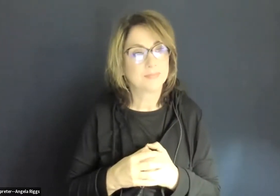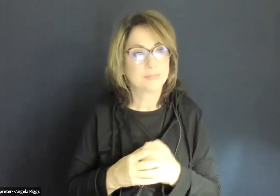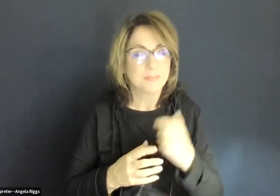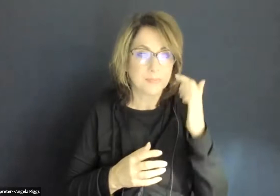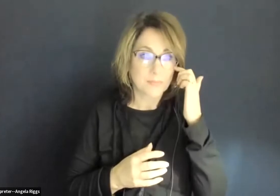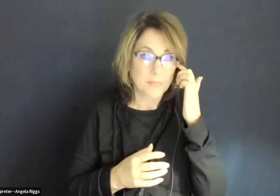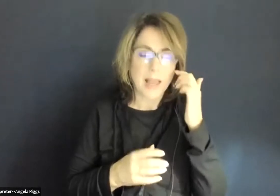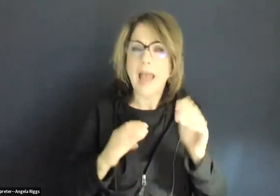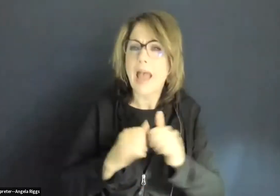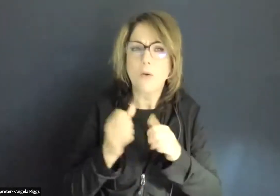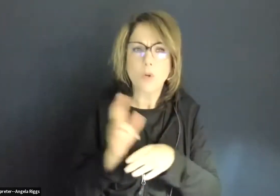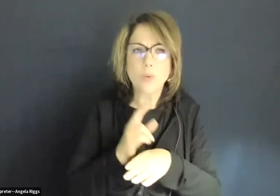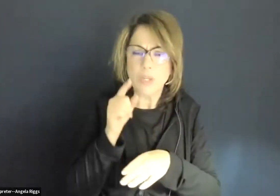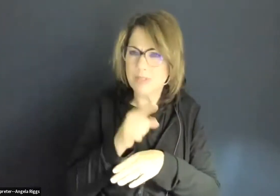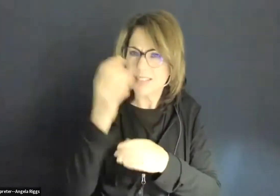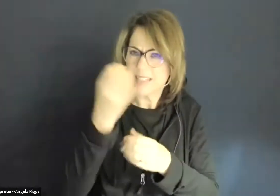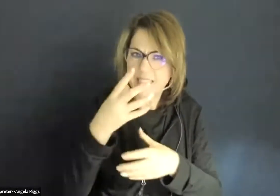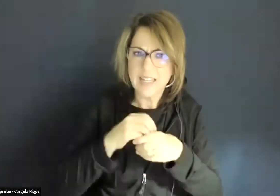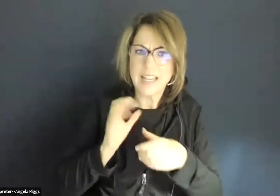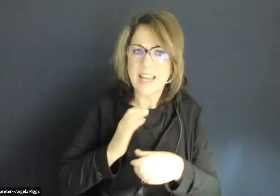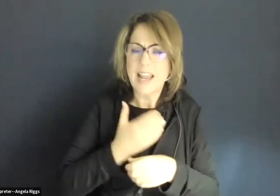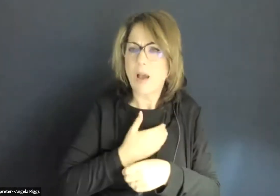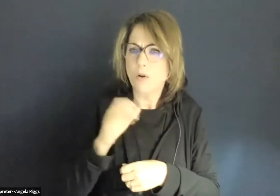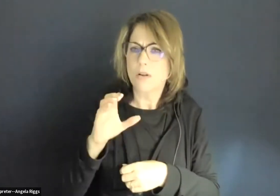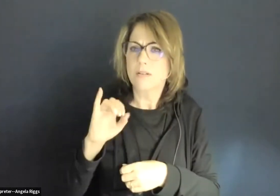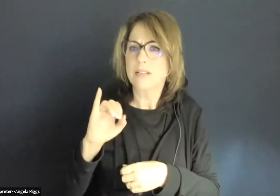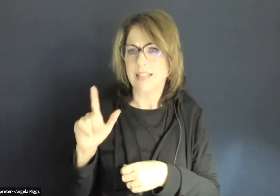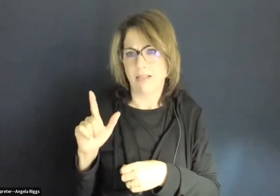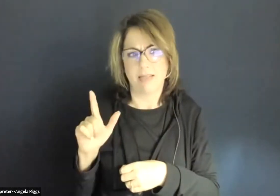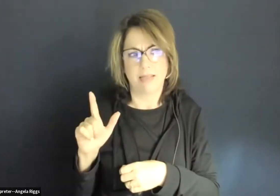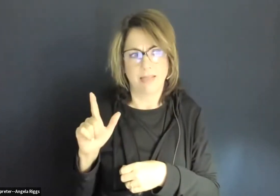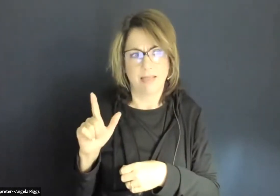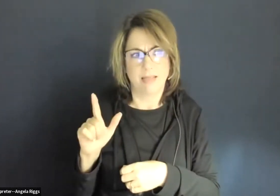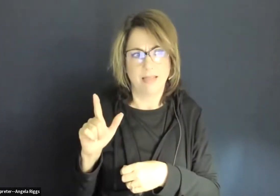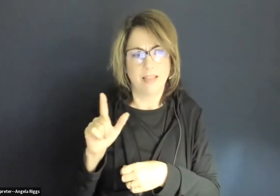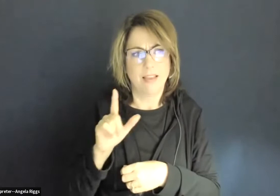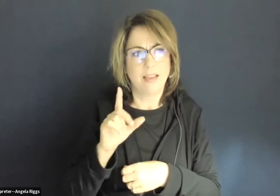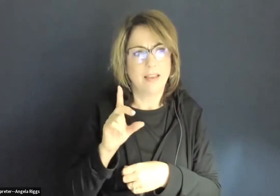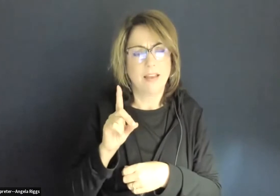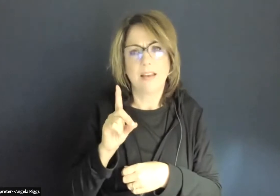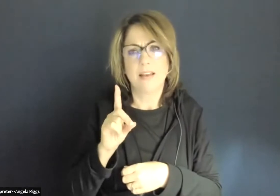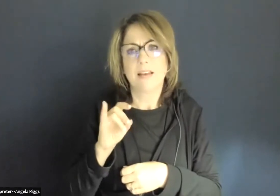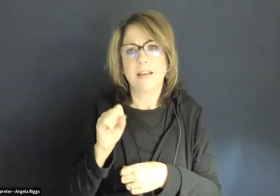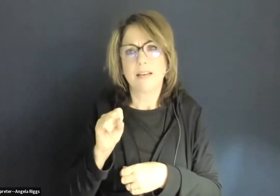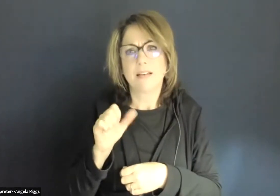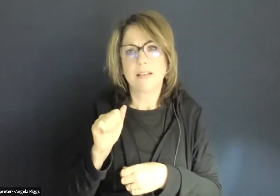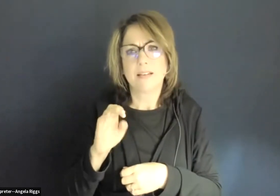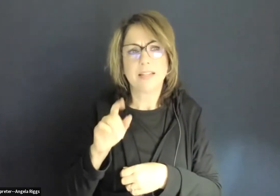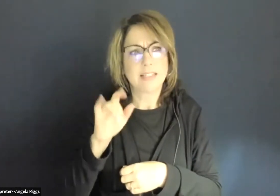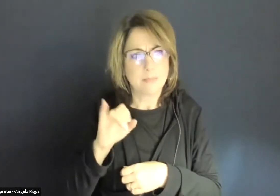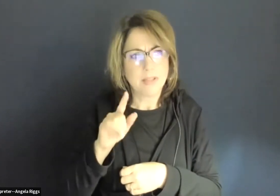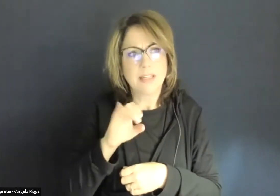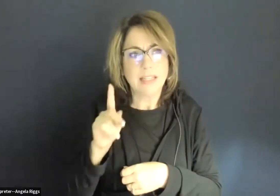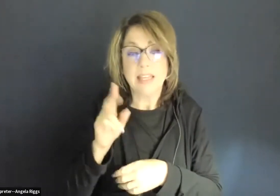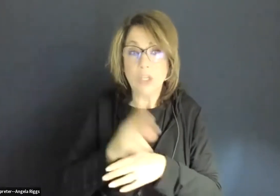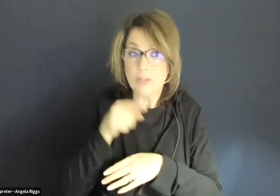How do we utilize this information in our SIL? Disability Link uses this information to encourage our